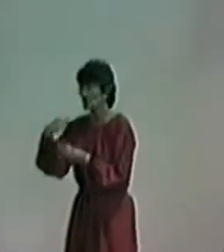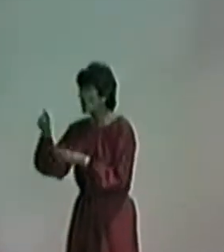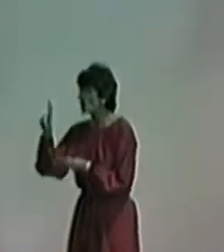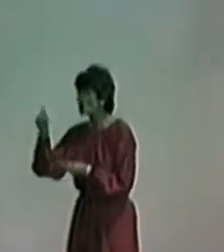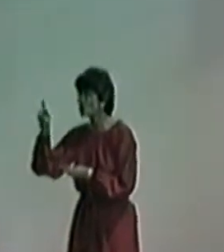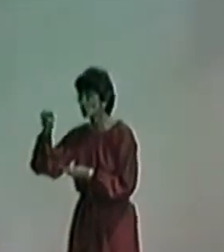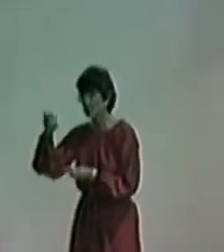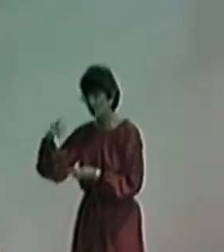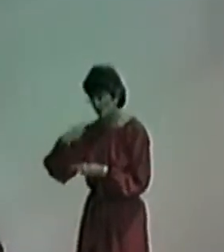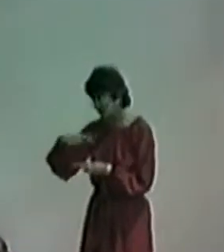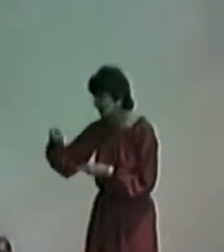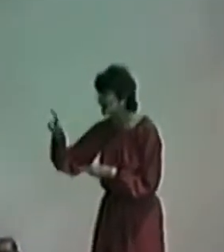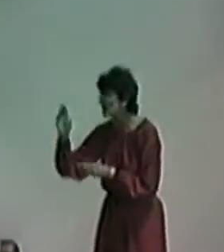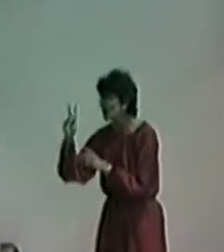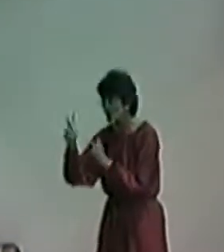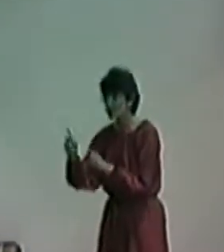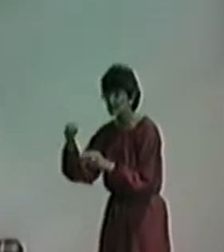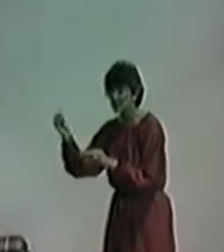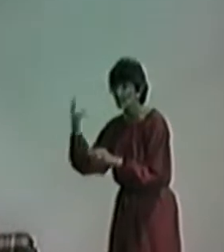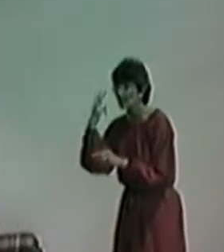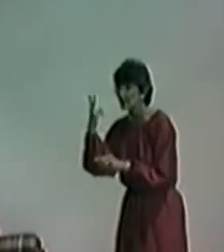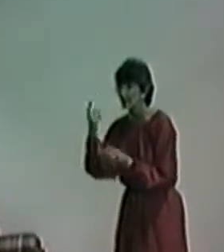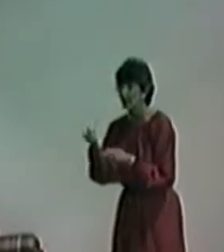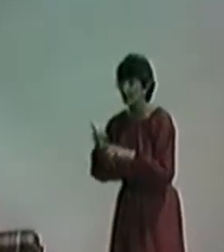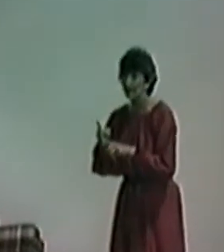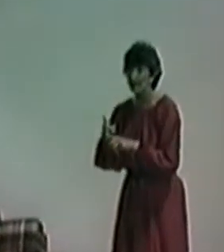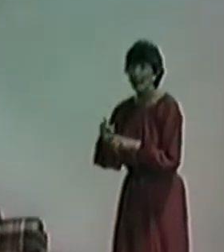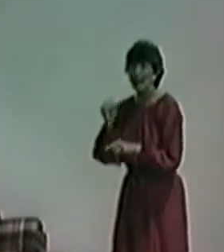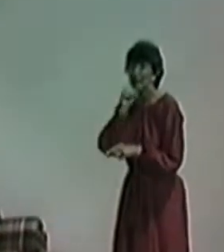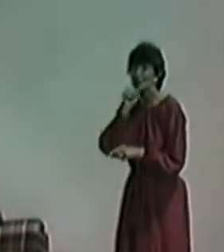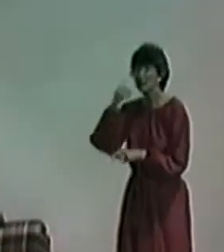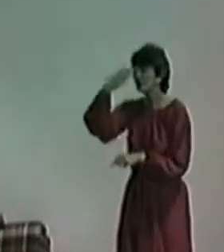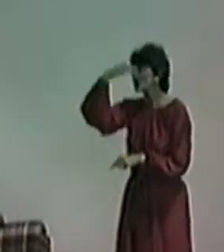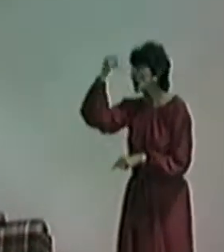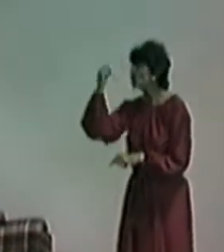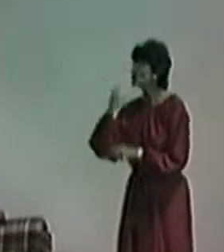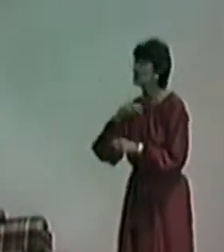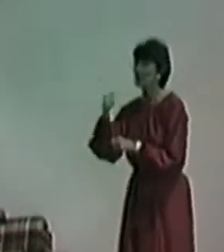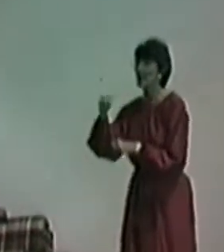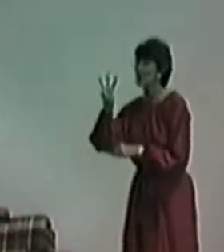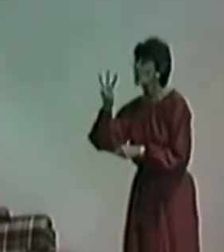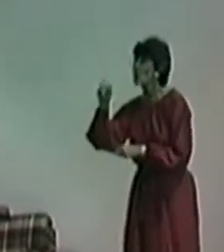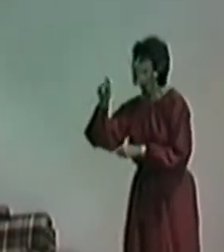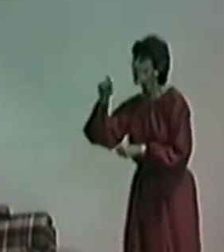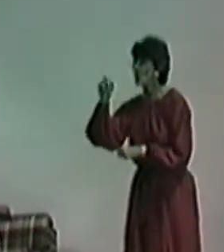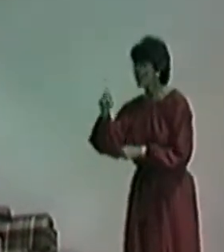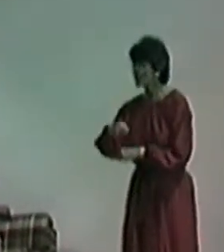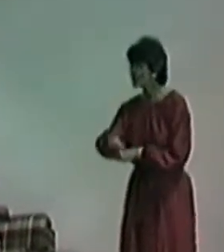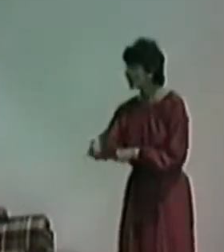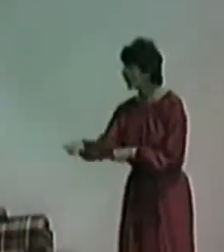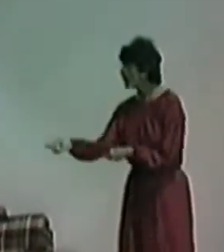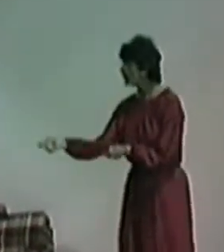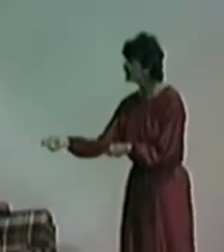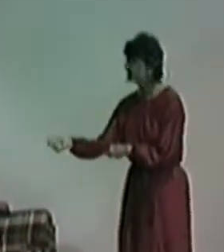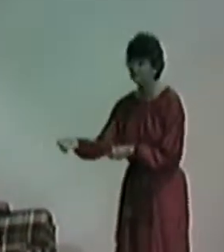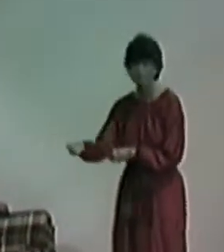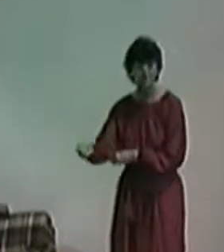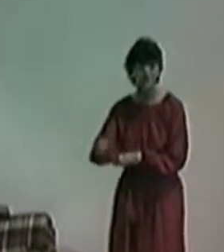out there to see what was going on. And she was going to keep outside of her yard. Oh, that's perfect. That's